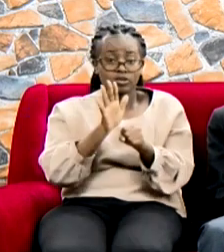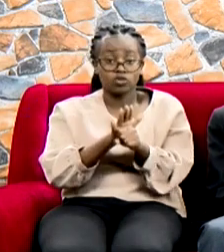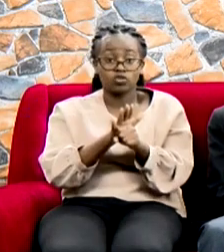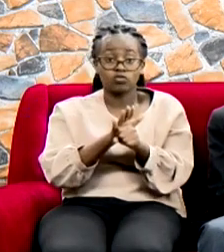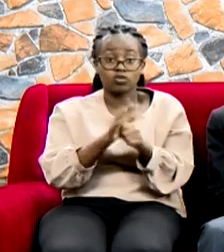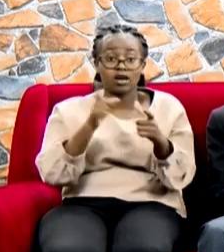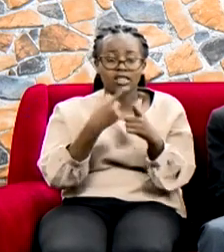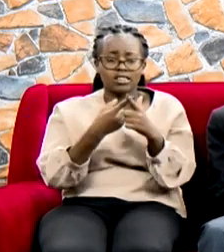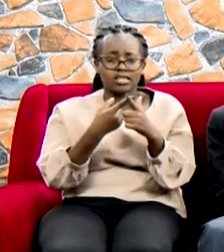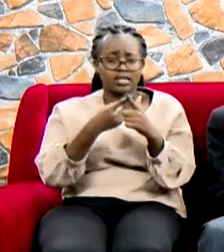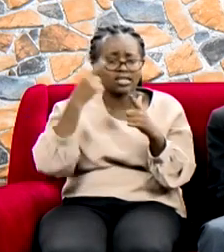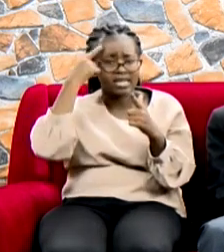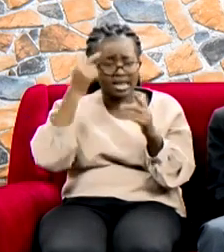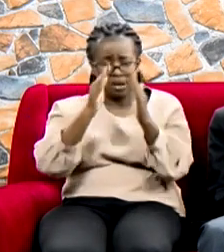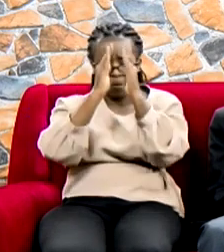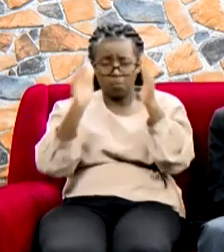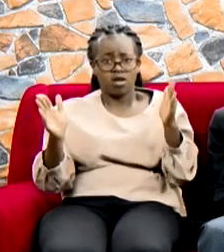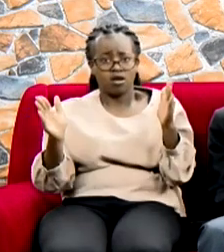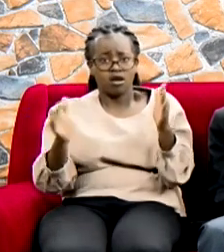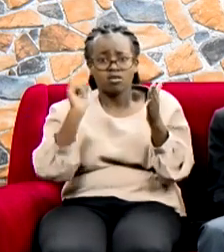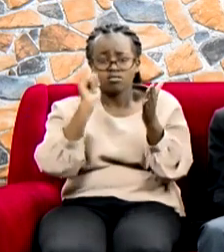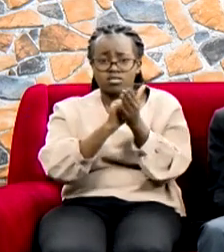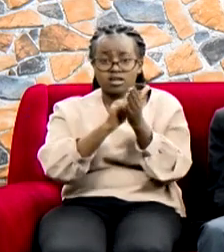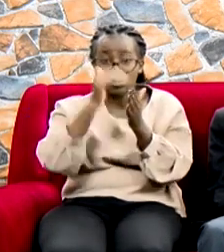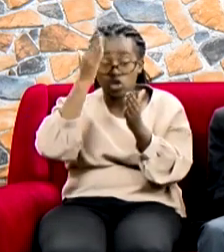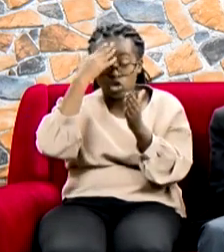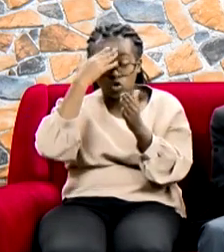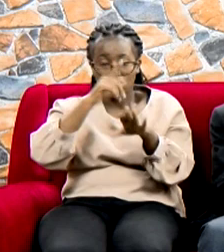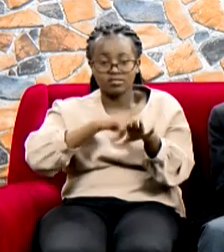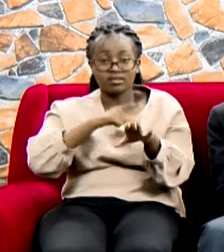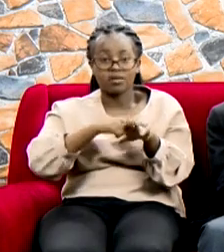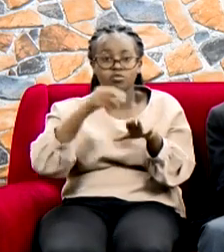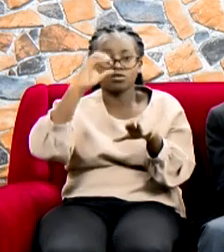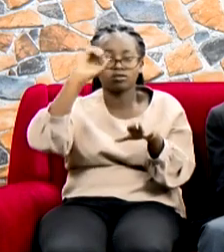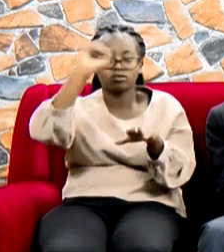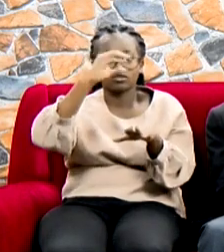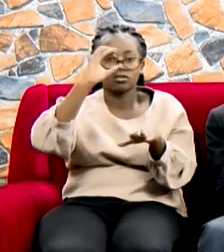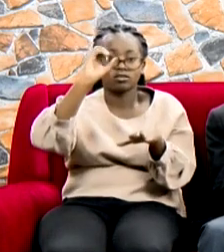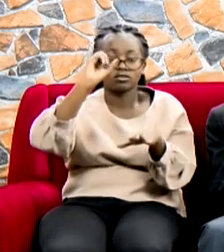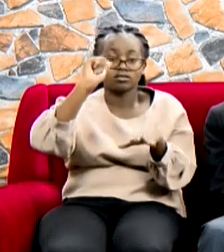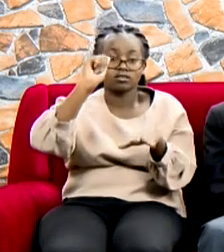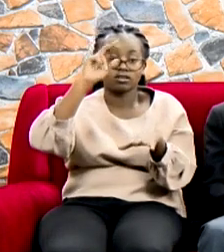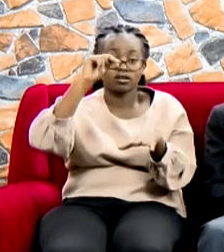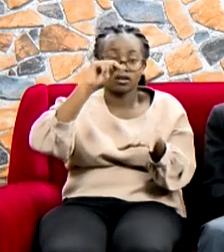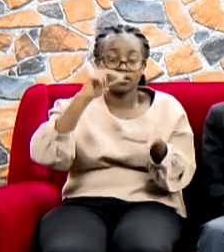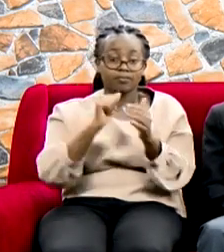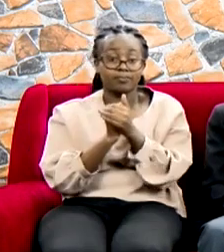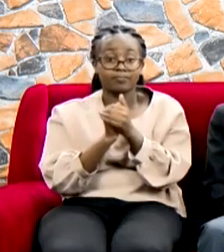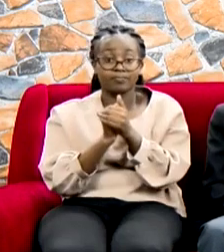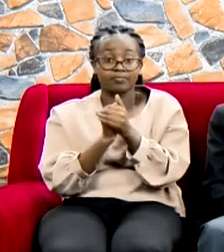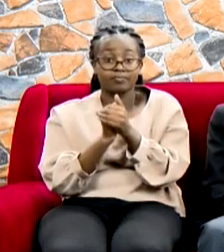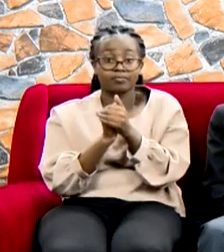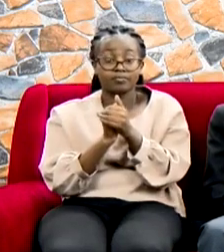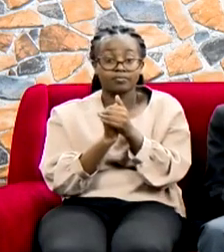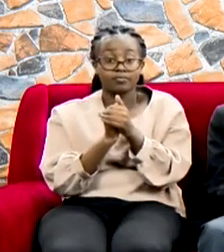head tends to bulge. Okay. And so that can be picked through scan. You can see that the head is becoming bigger. All right.